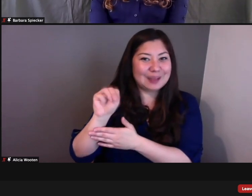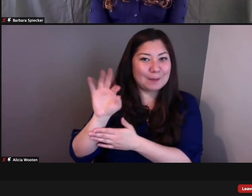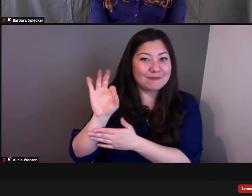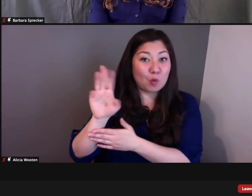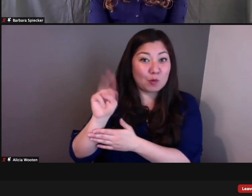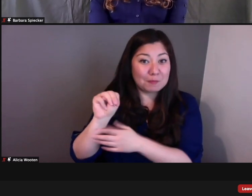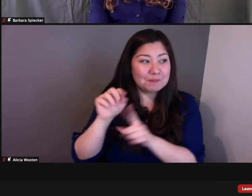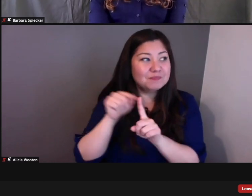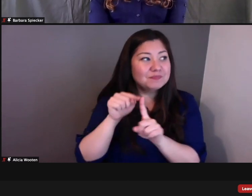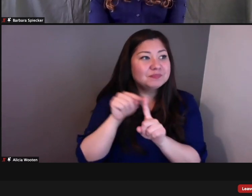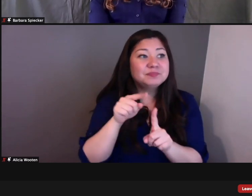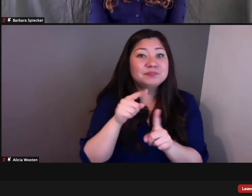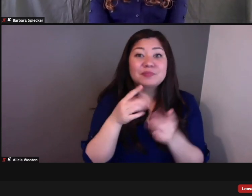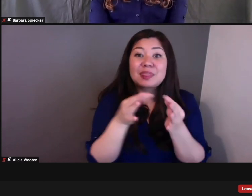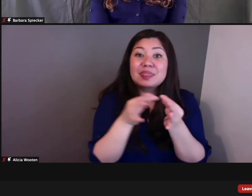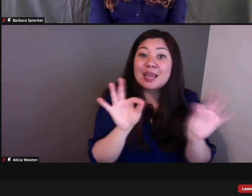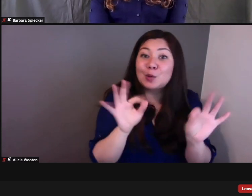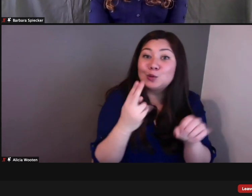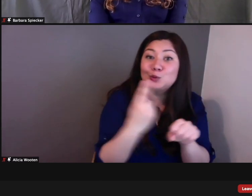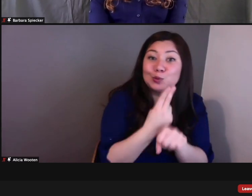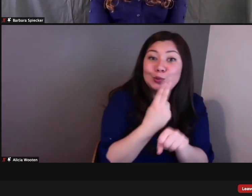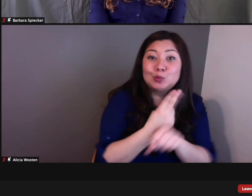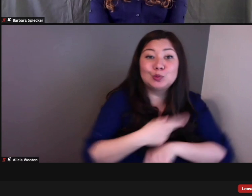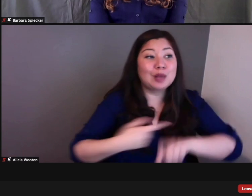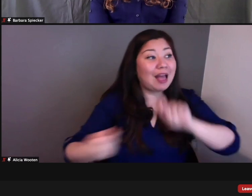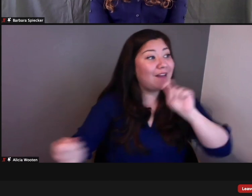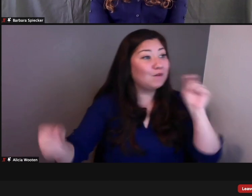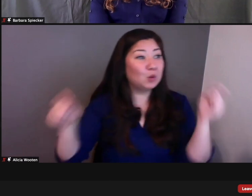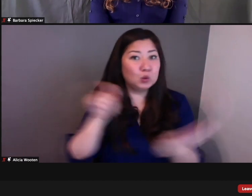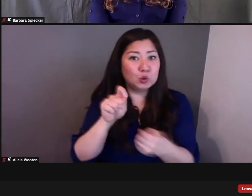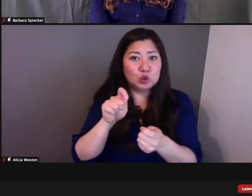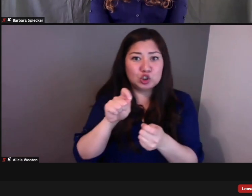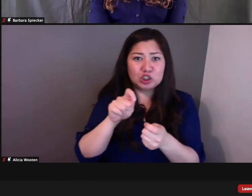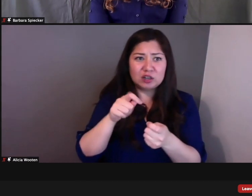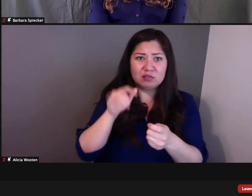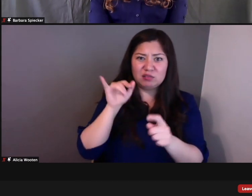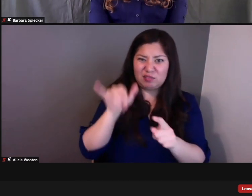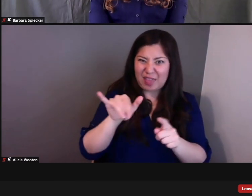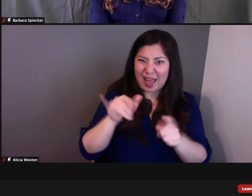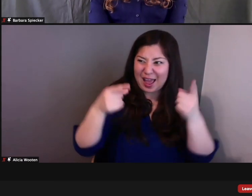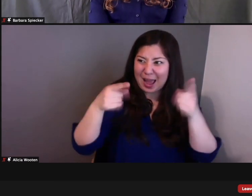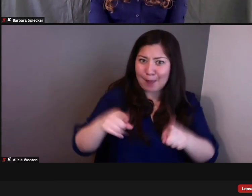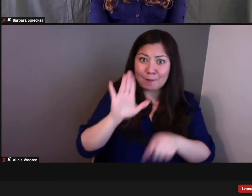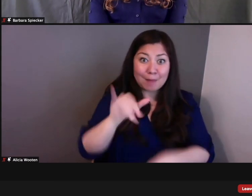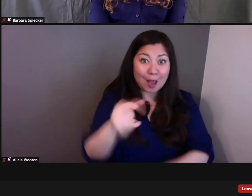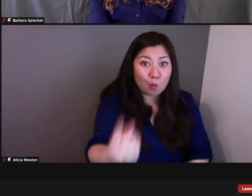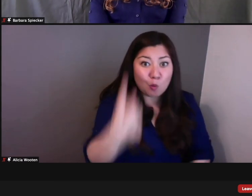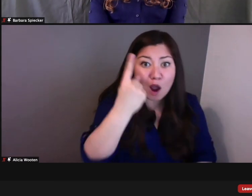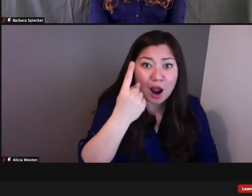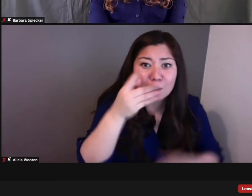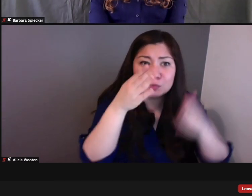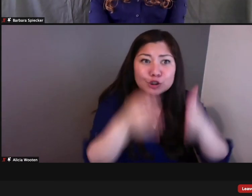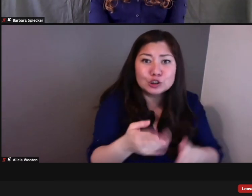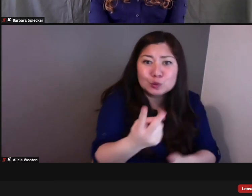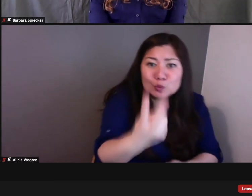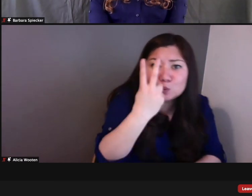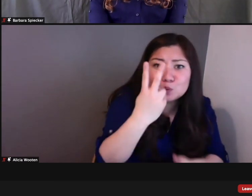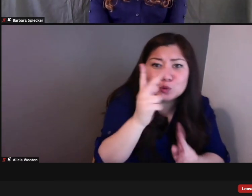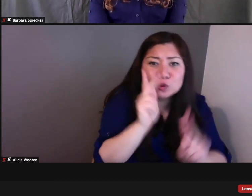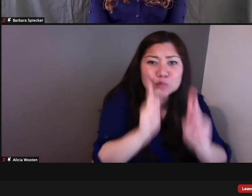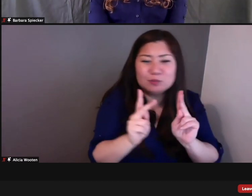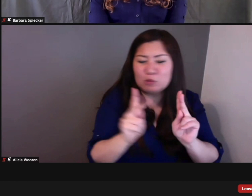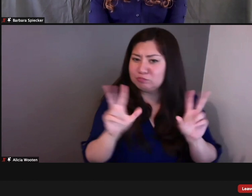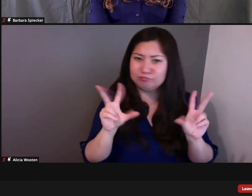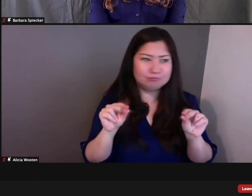know about it yet. So this is an opportunity for discussion. We're not here to establish this is going to